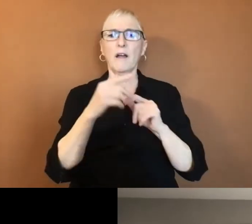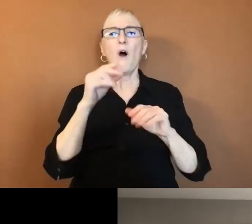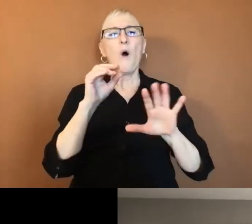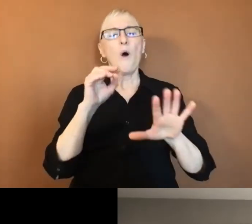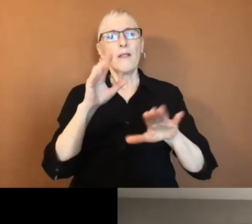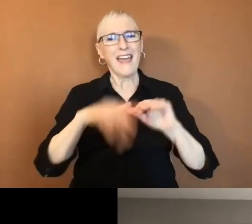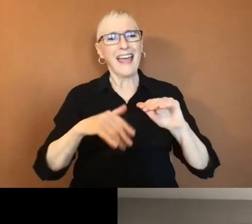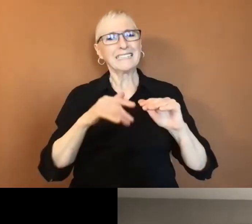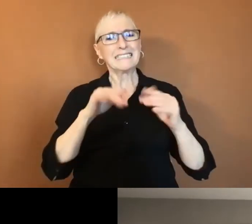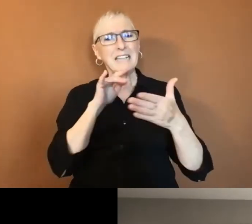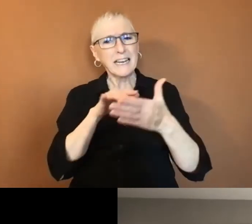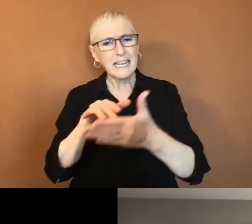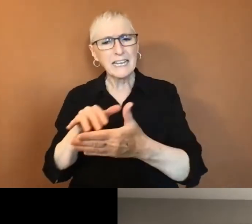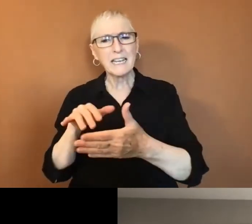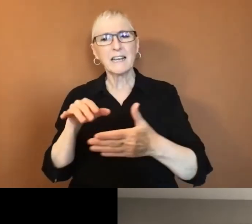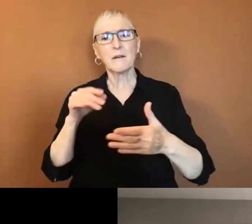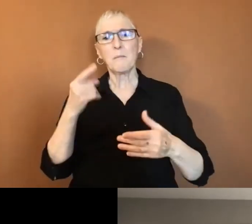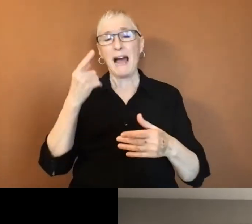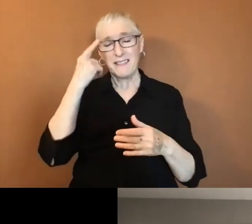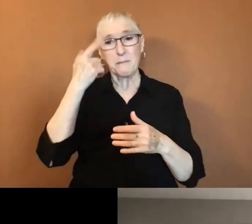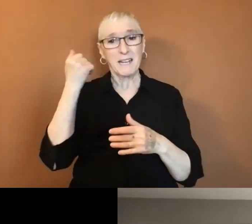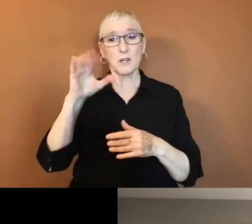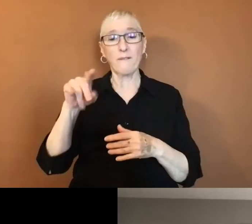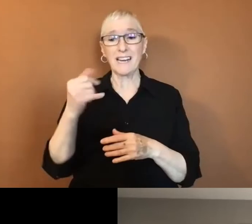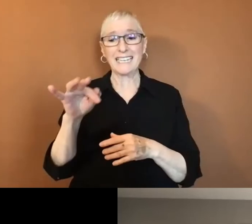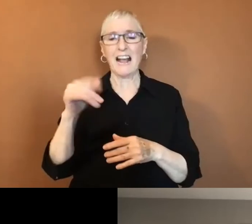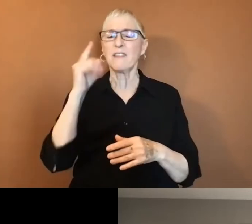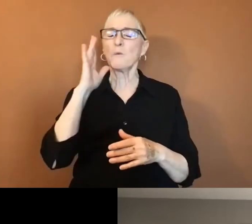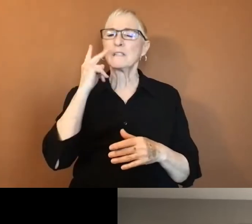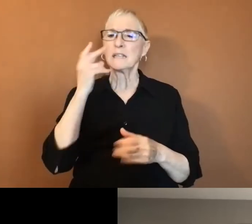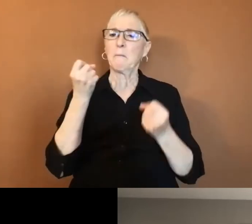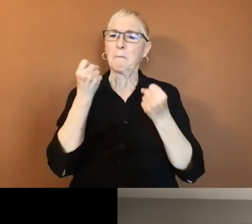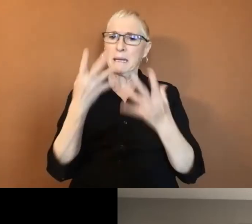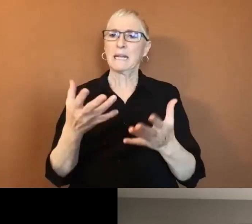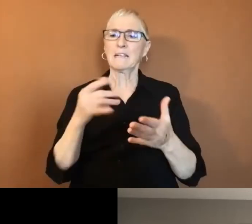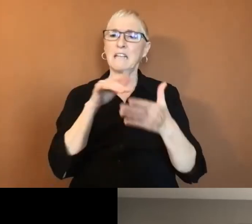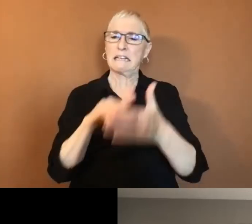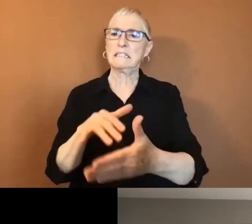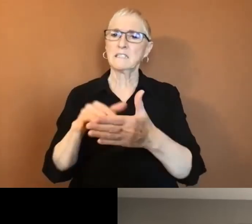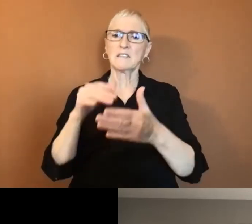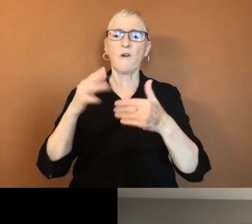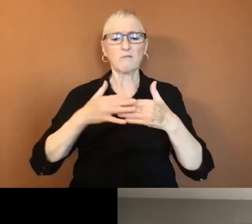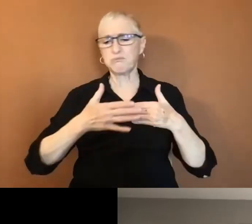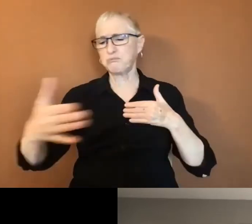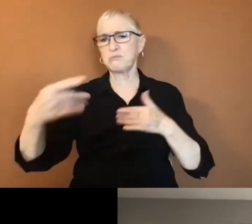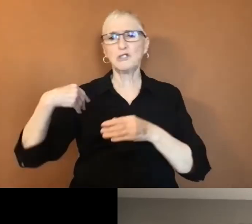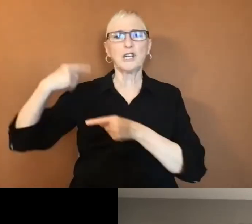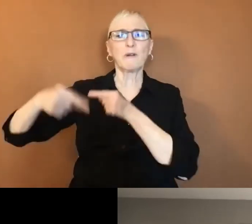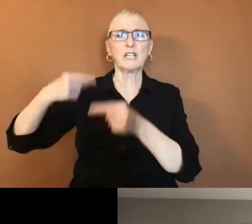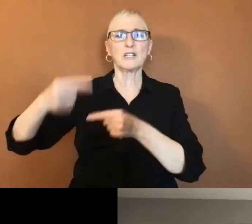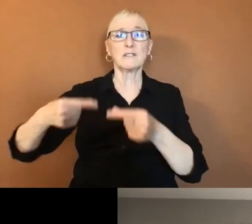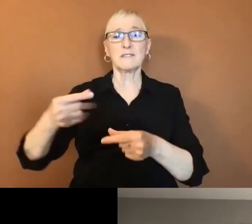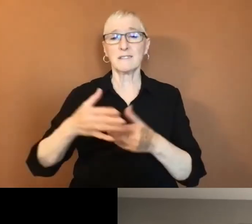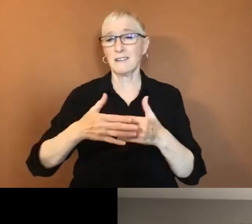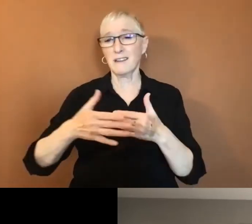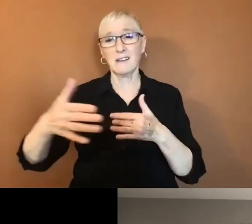them more. I think because of COVID-19, I think we're going to see a ton of studying, for generations to come about